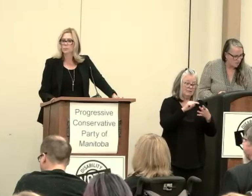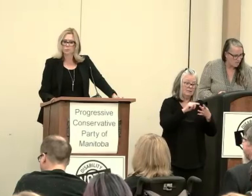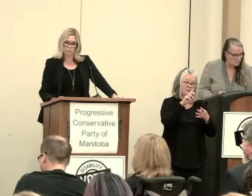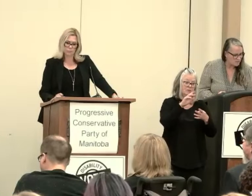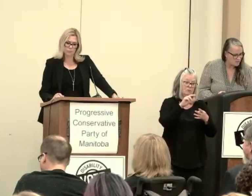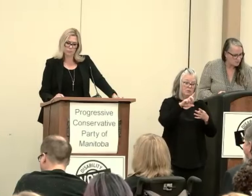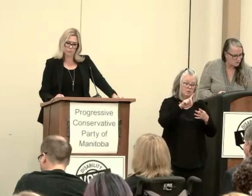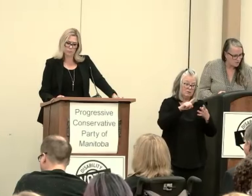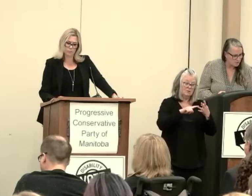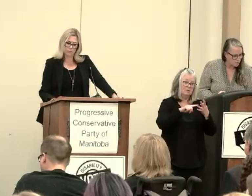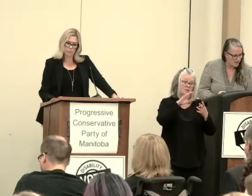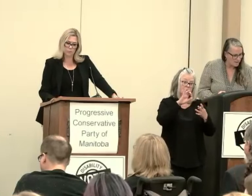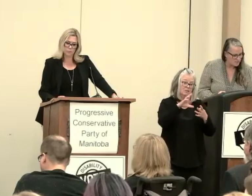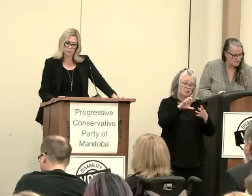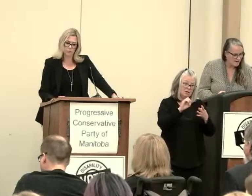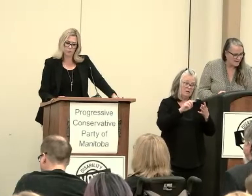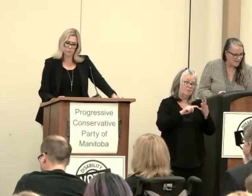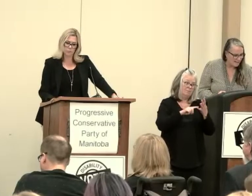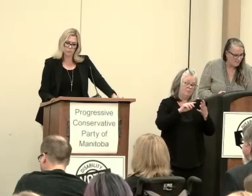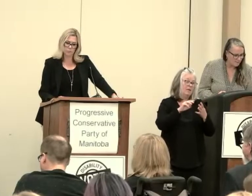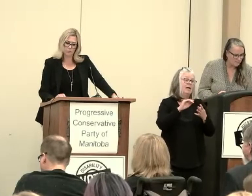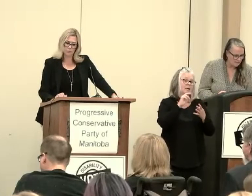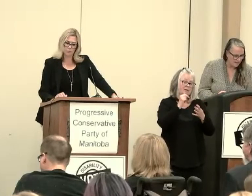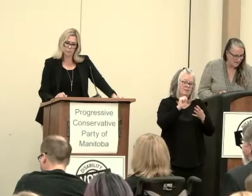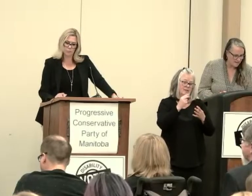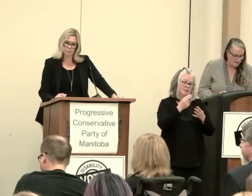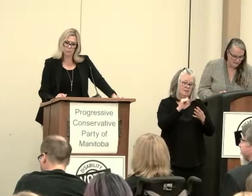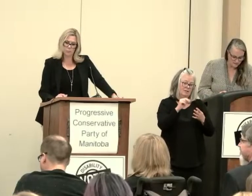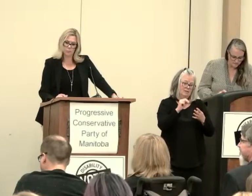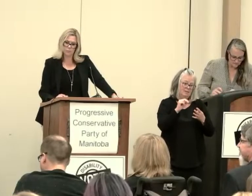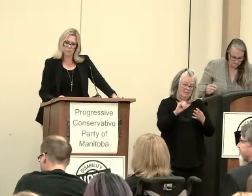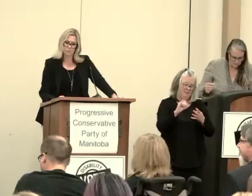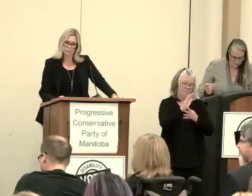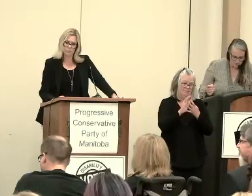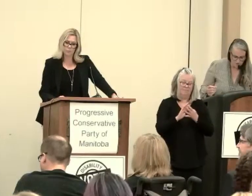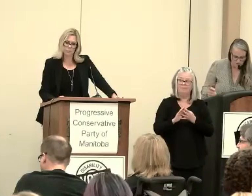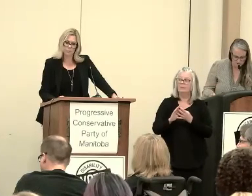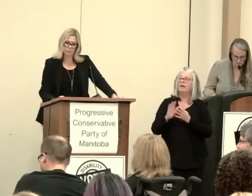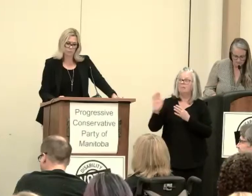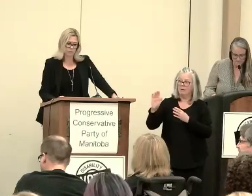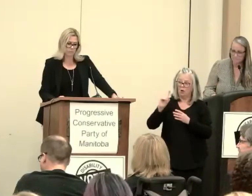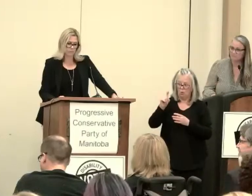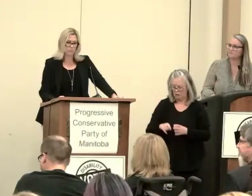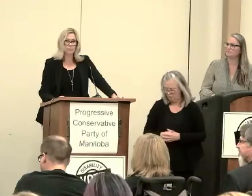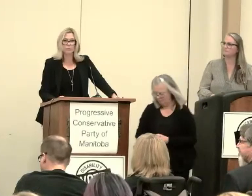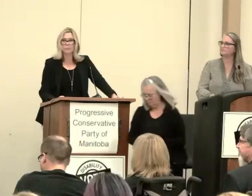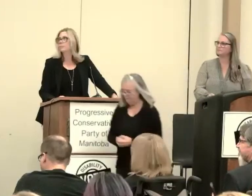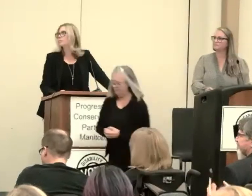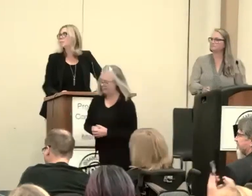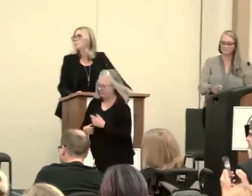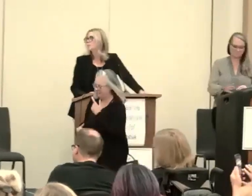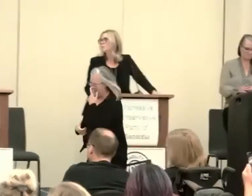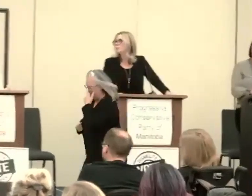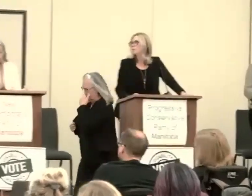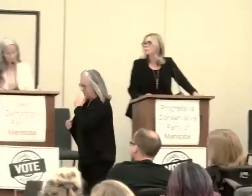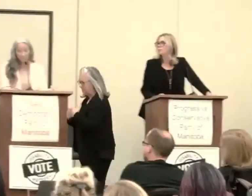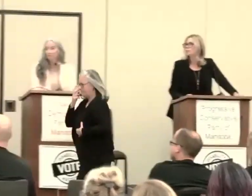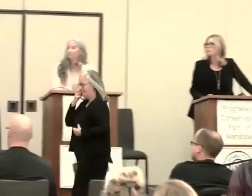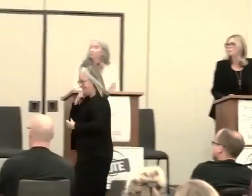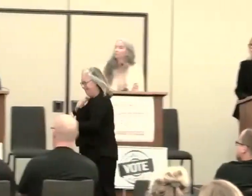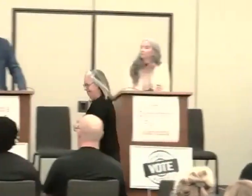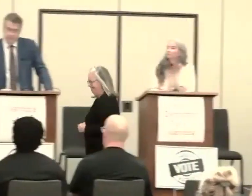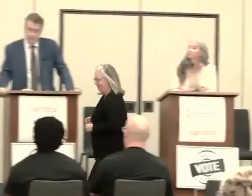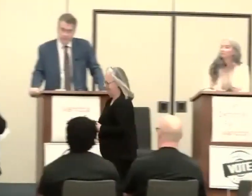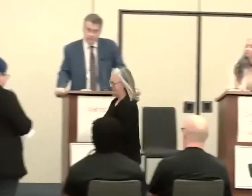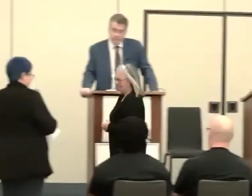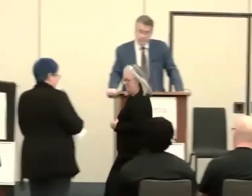Dougal Lamont, Rochelle Squires, and Nahani Fontaine. Here are the questions. Good afternoon. My name